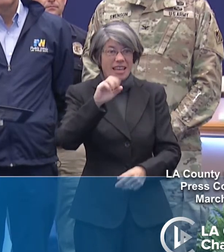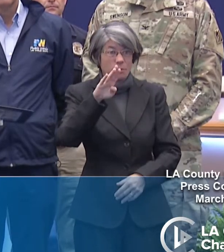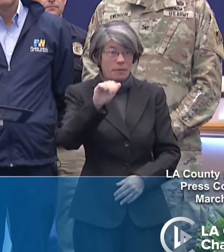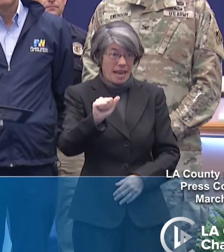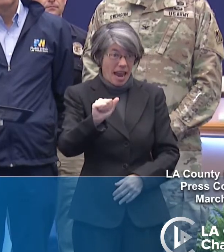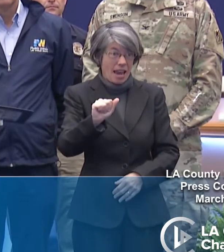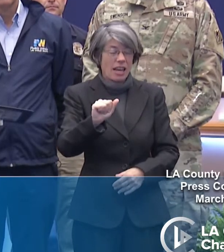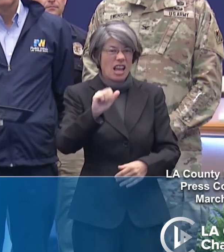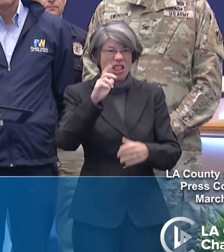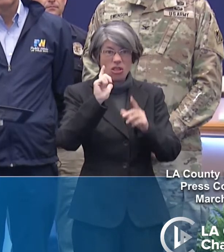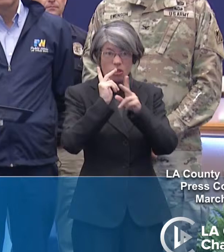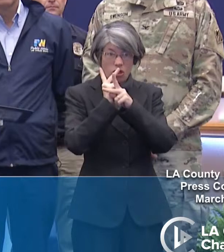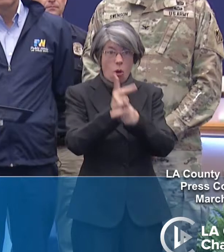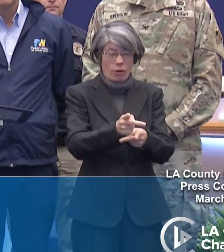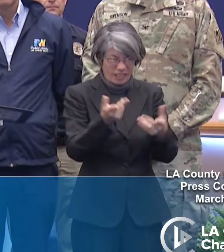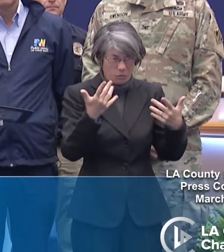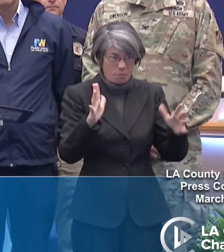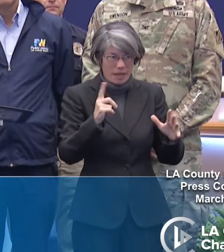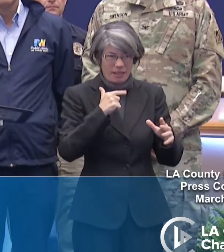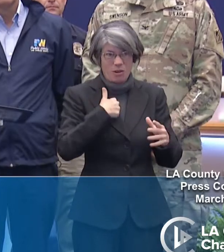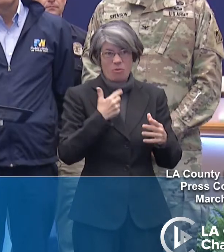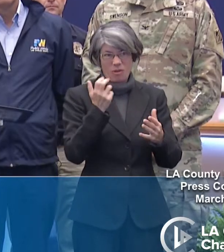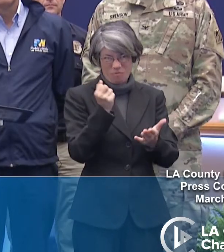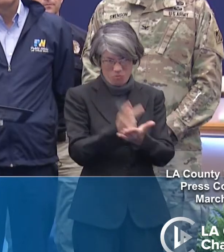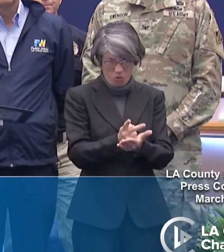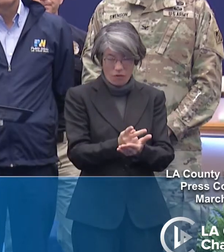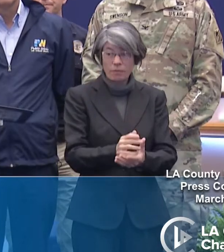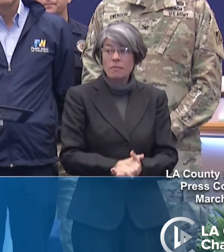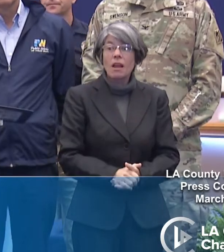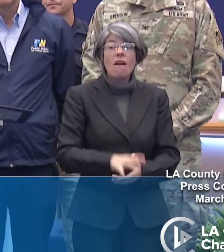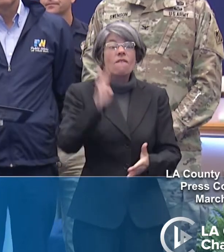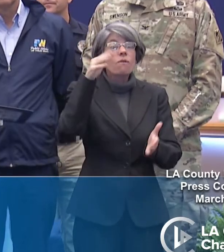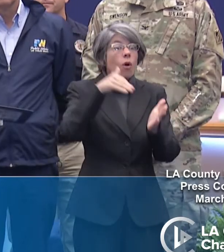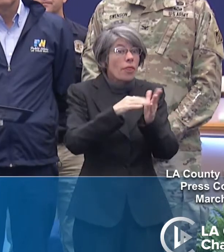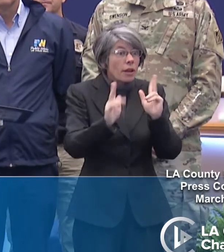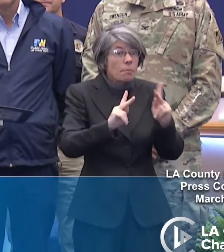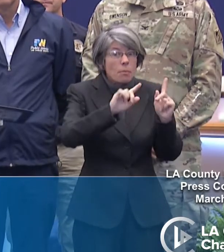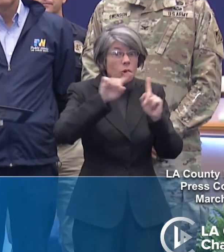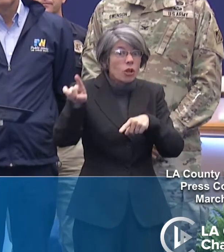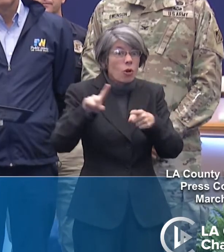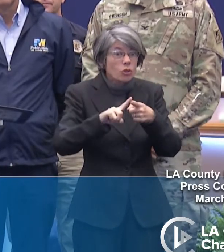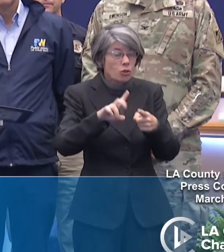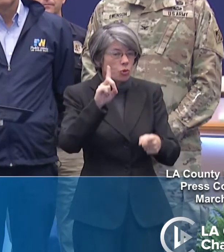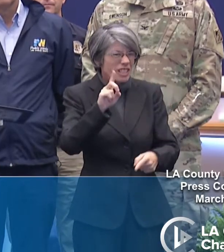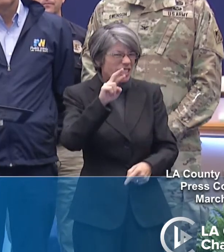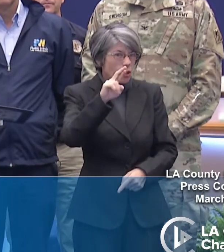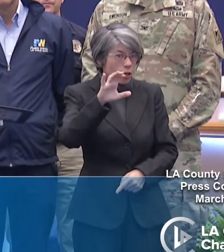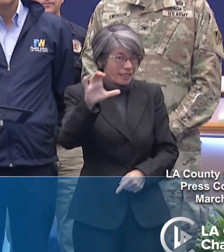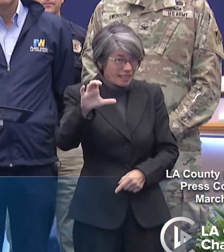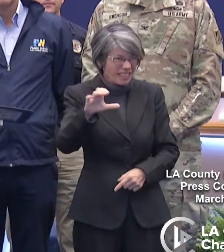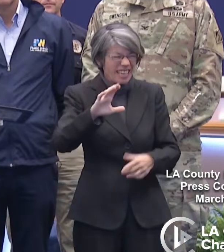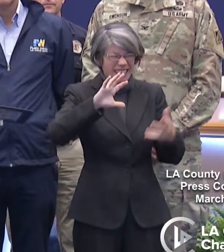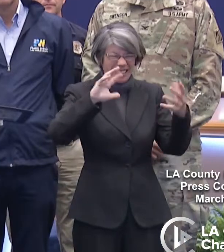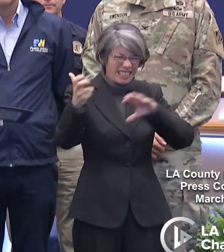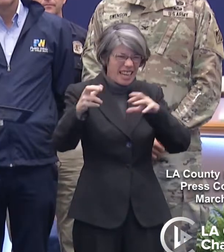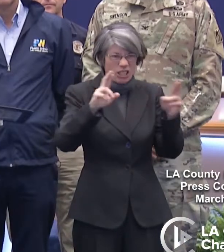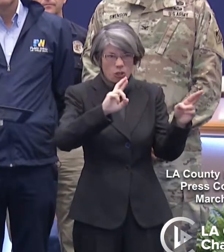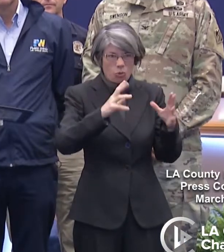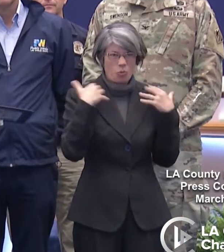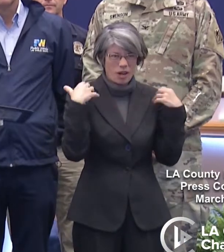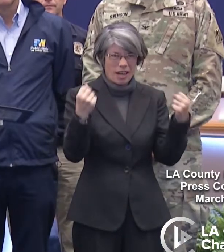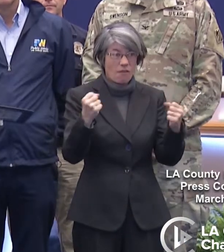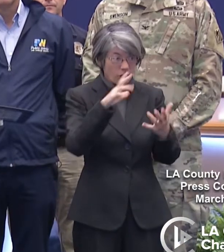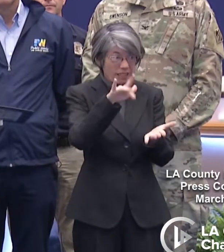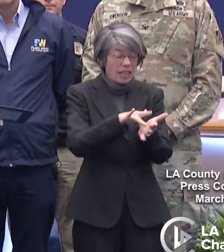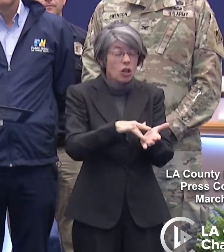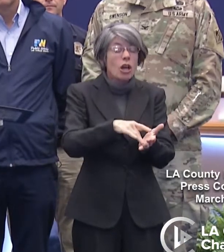approved. More than 4,000 residents have visited our disaster recovery centers, and more than 25,000